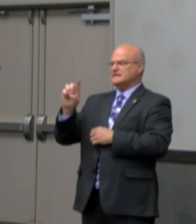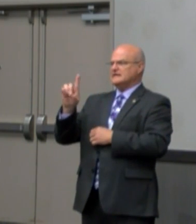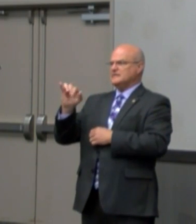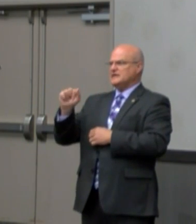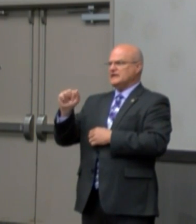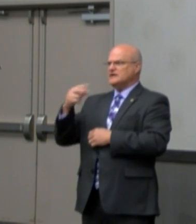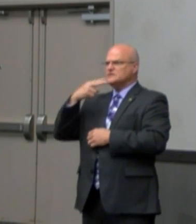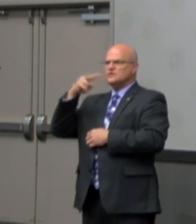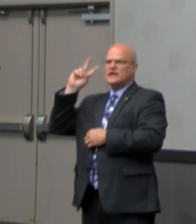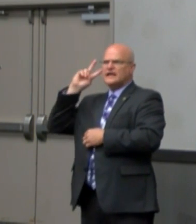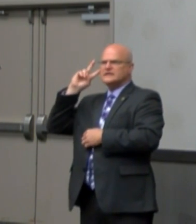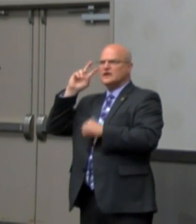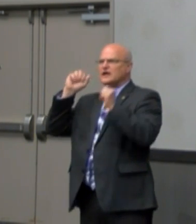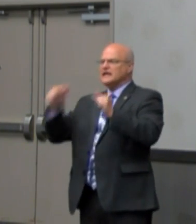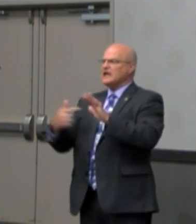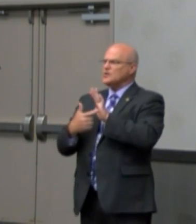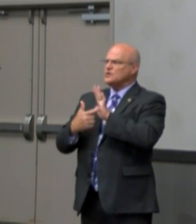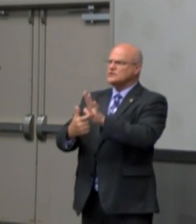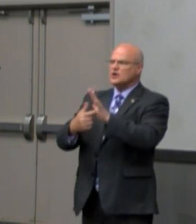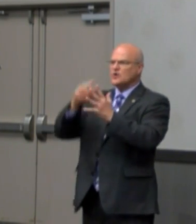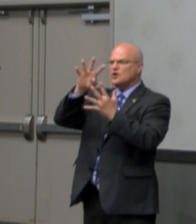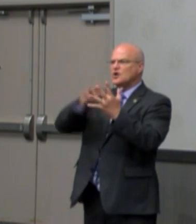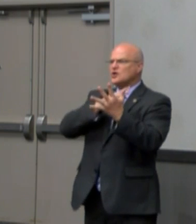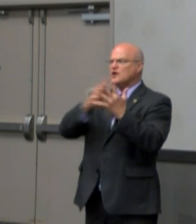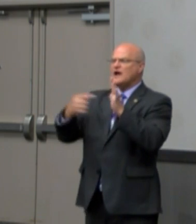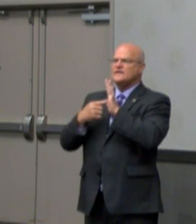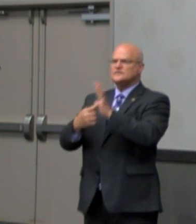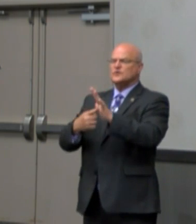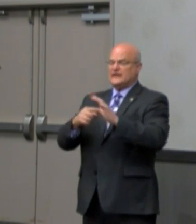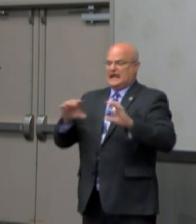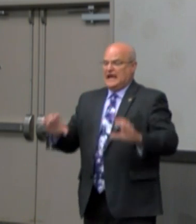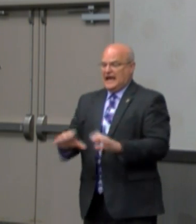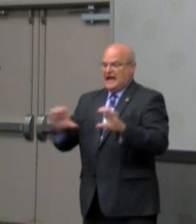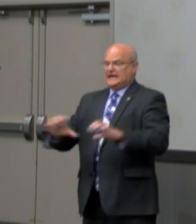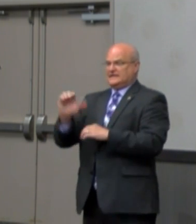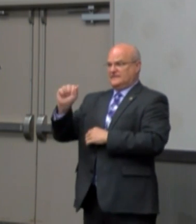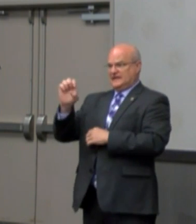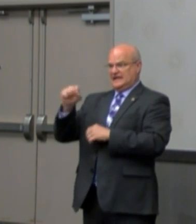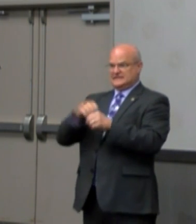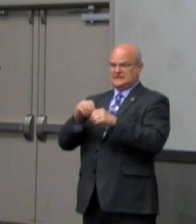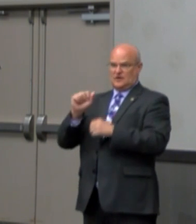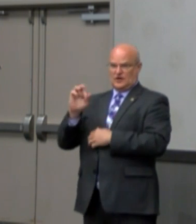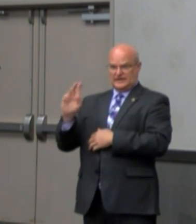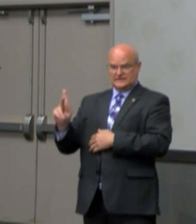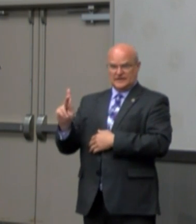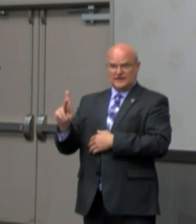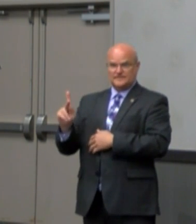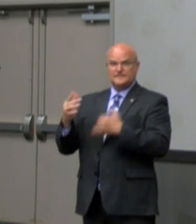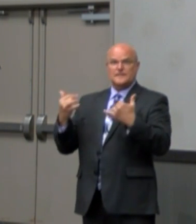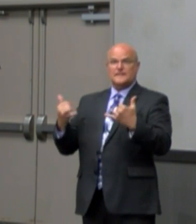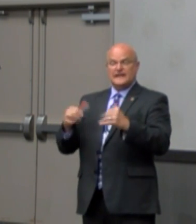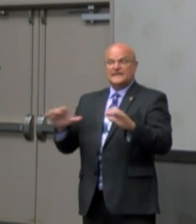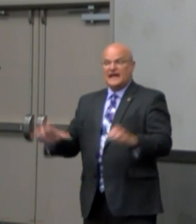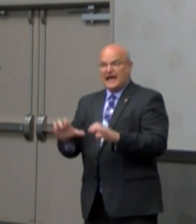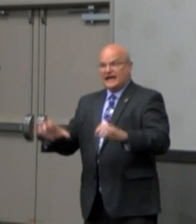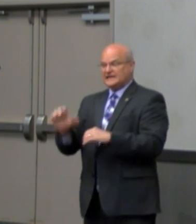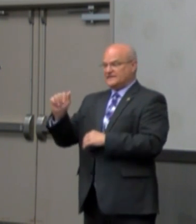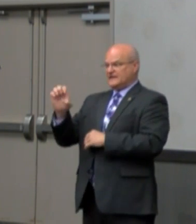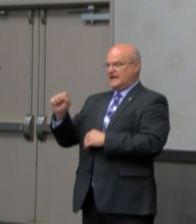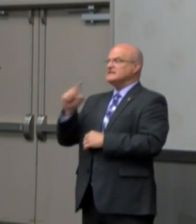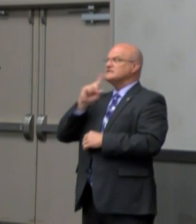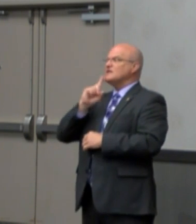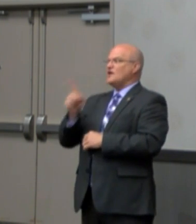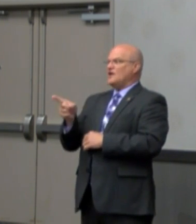days ago if we could ever show a graph showing the active cases in Arkansas. And now the active cases